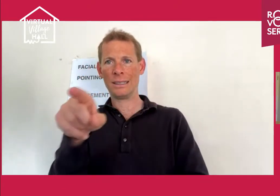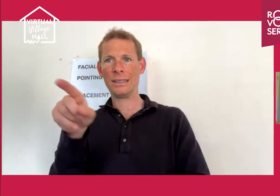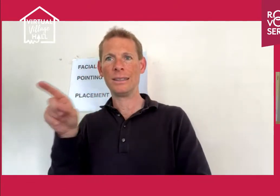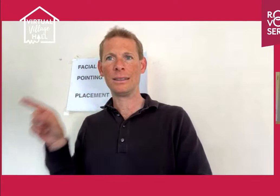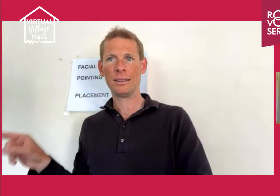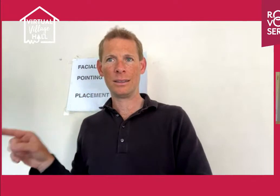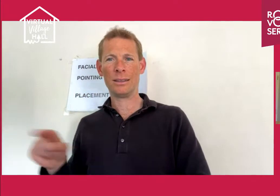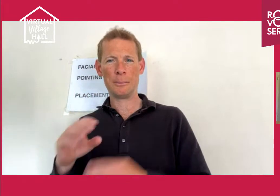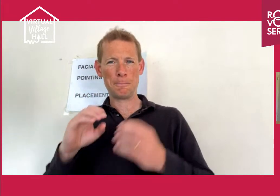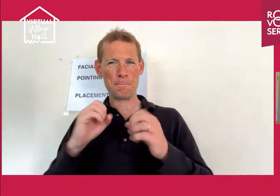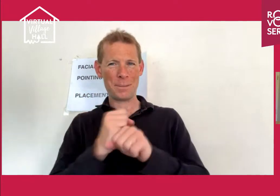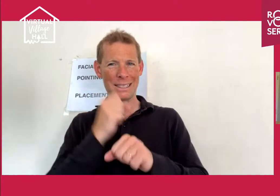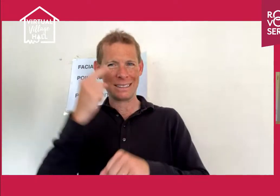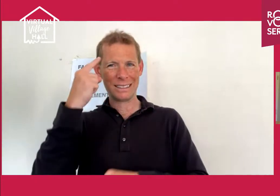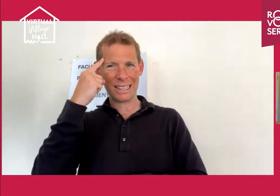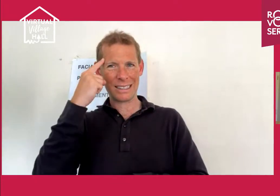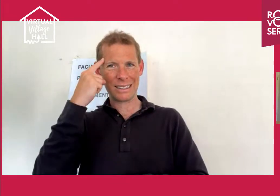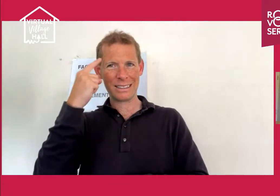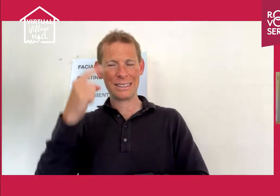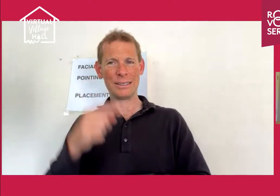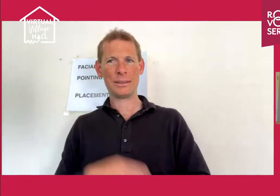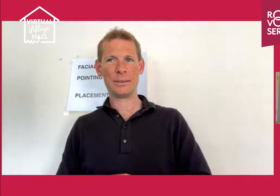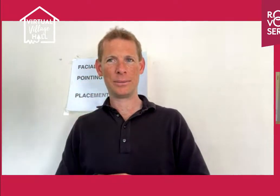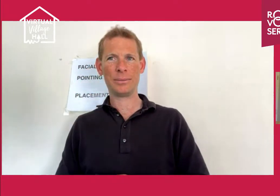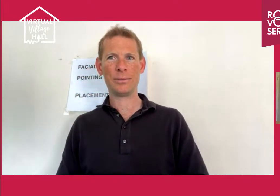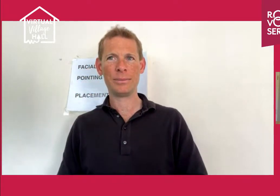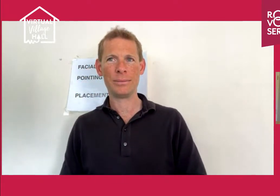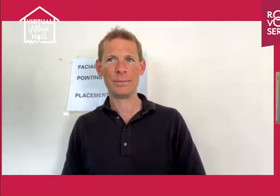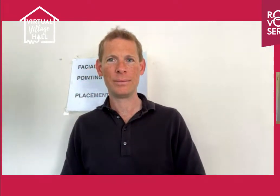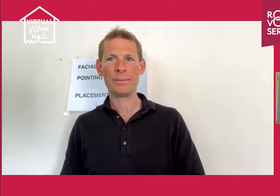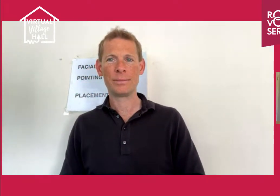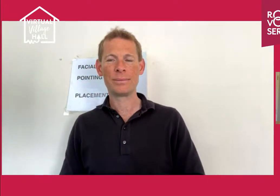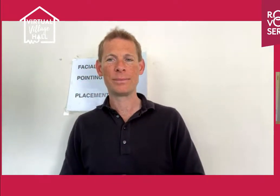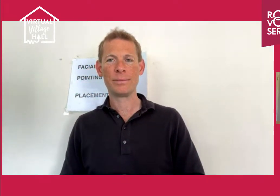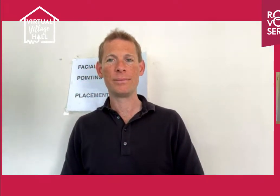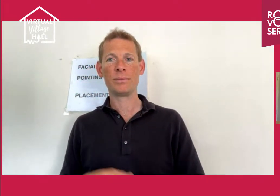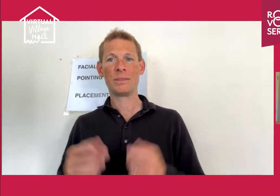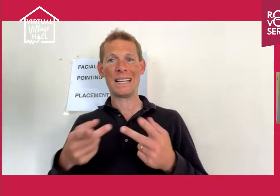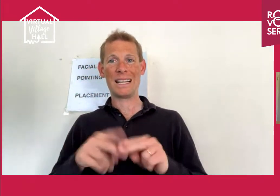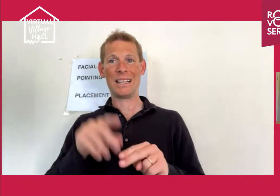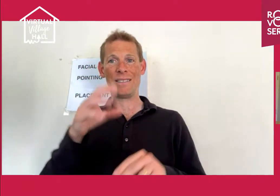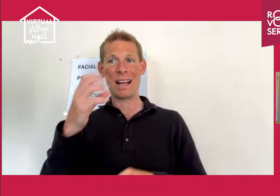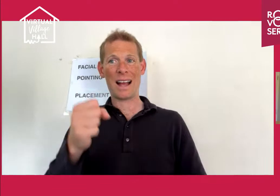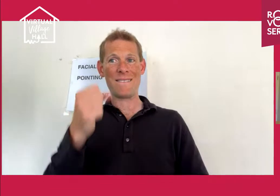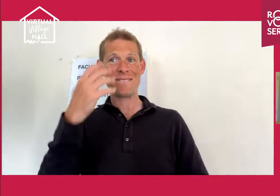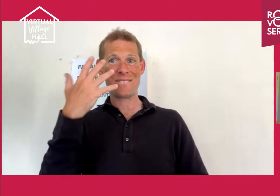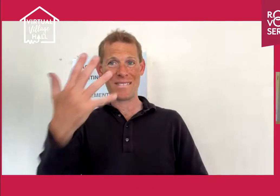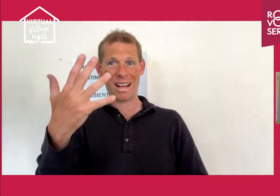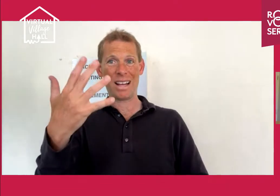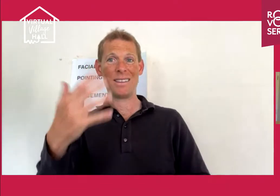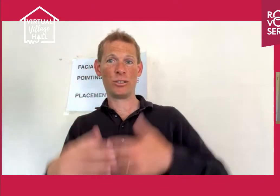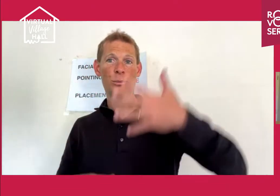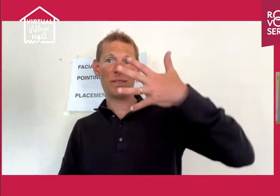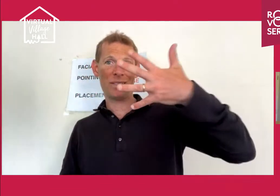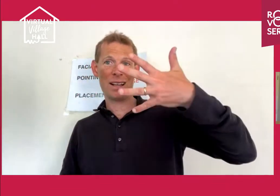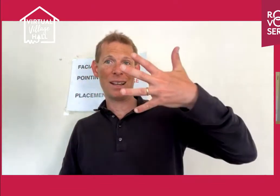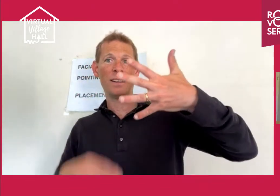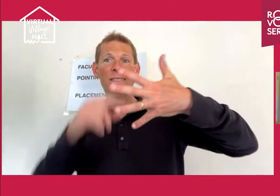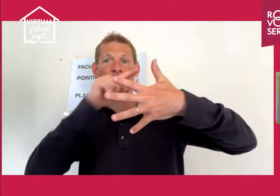that with three people, set them up one to the left, one to the right, and one in the middle. But any more than that, it's easier to use your fingers. And if they're